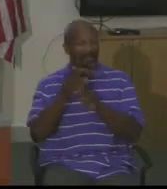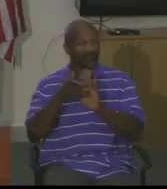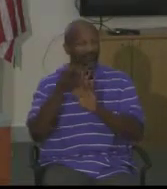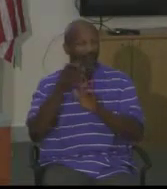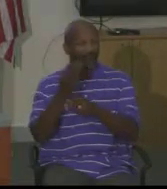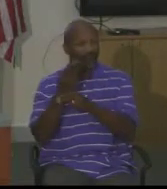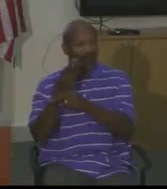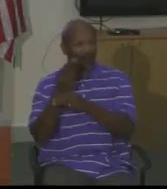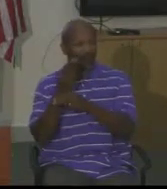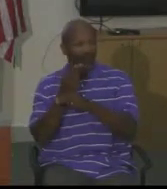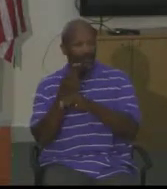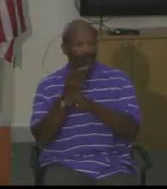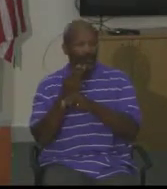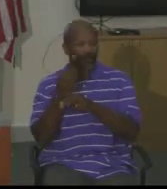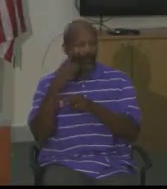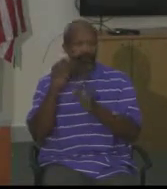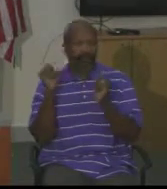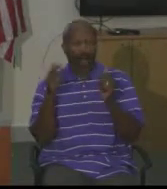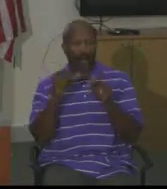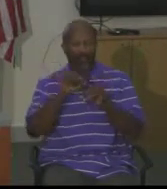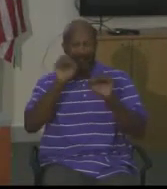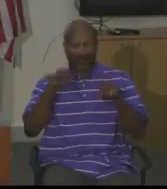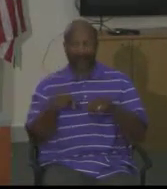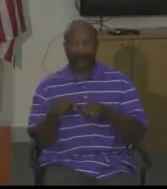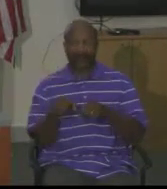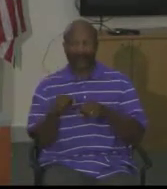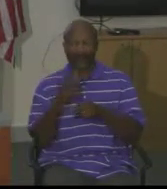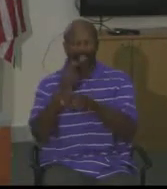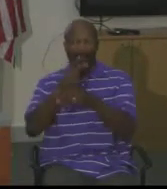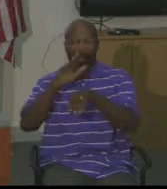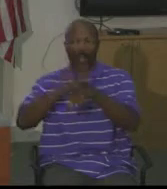operate in modern systems.